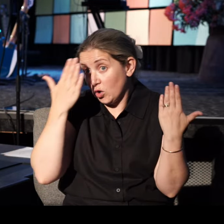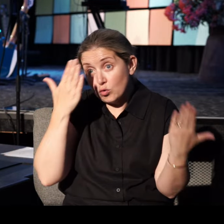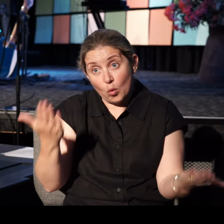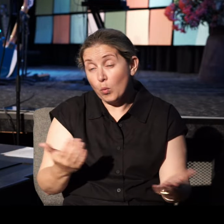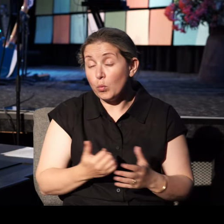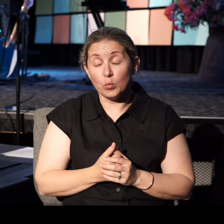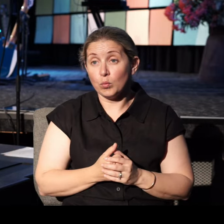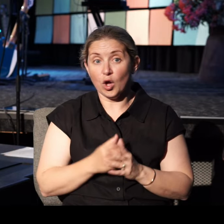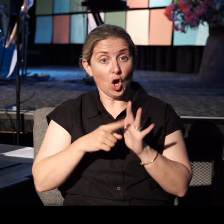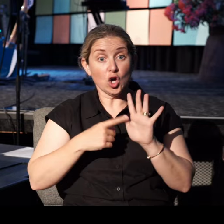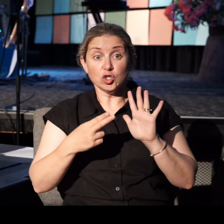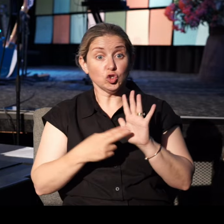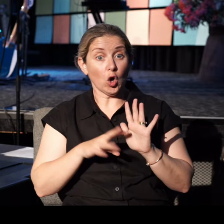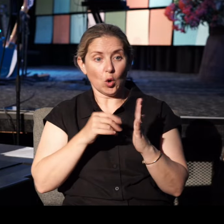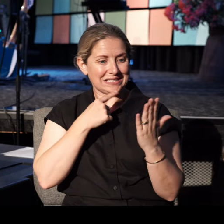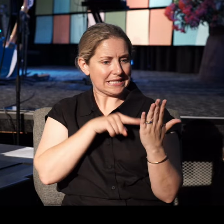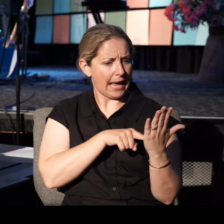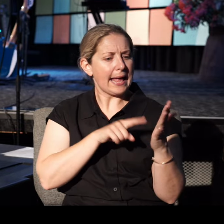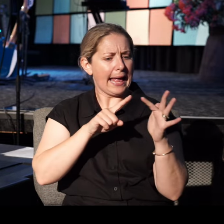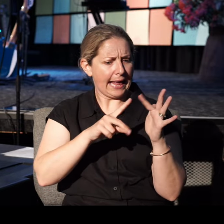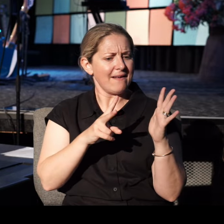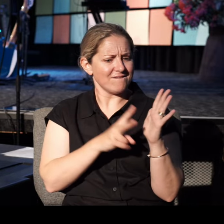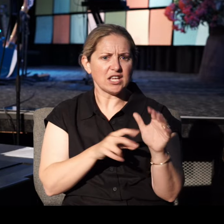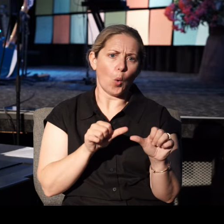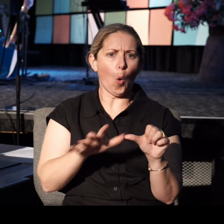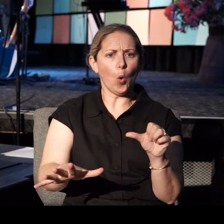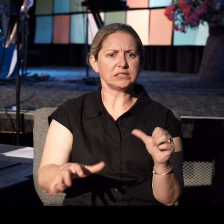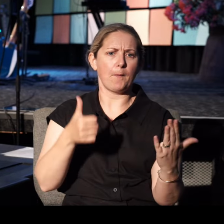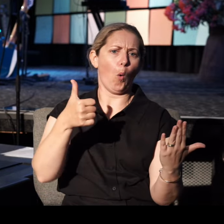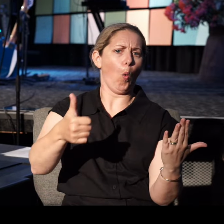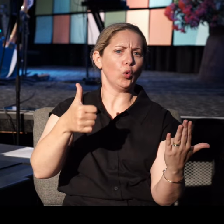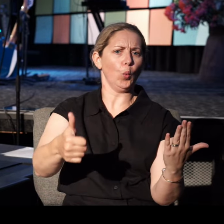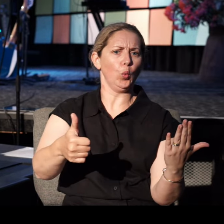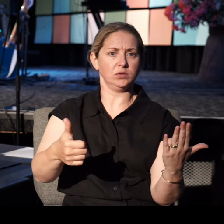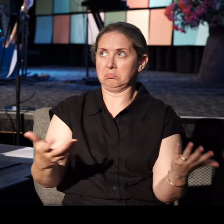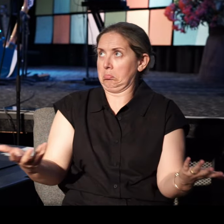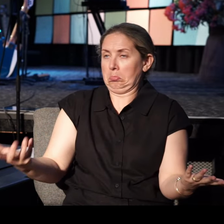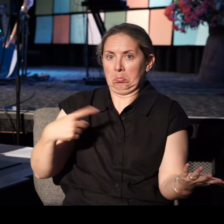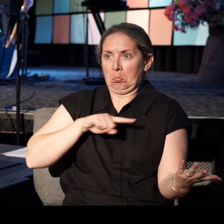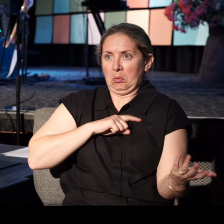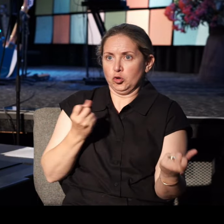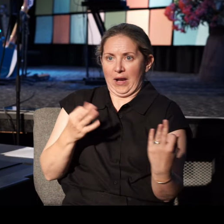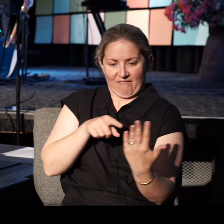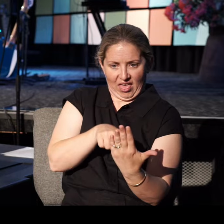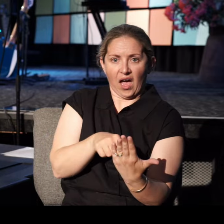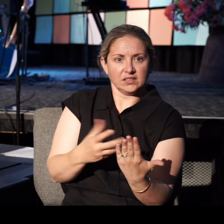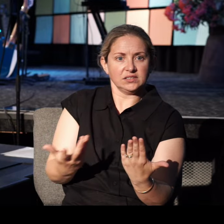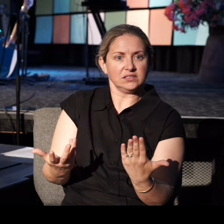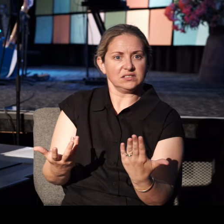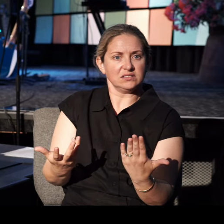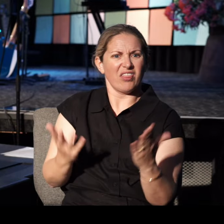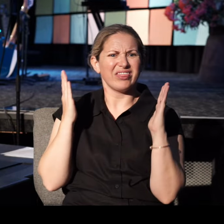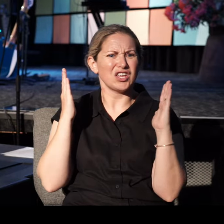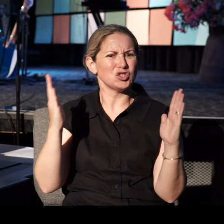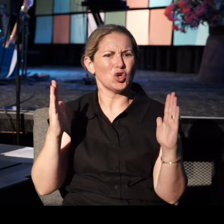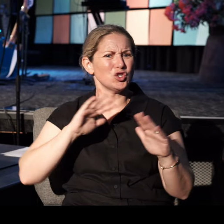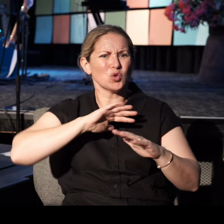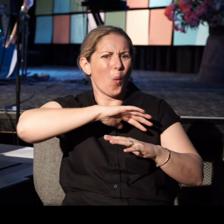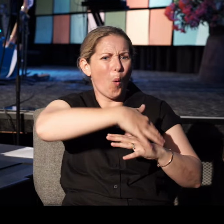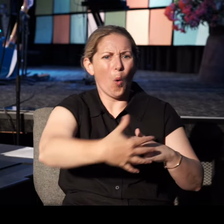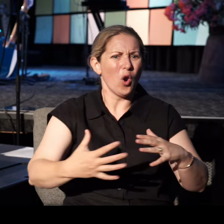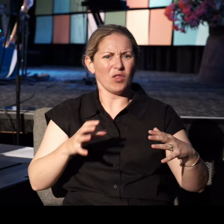good, because EV's awesome. We don't know that. There's churches dotted across the country that are all very different, have